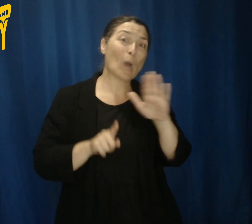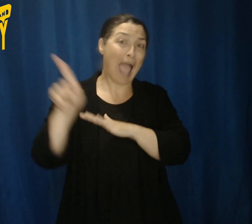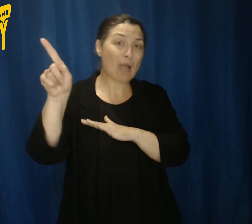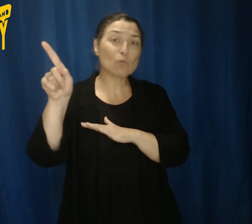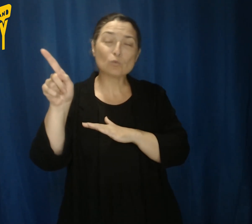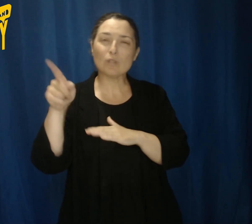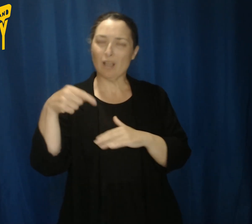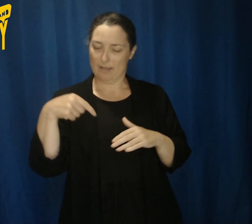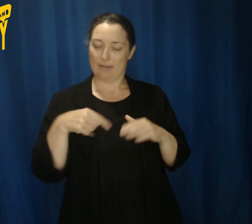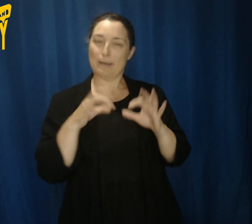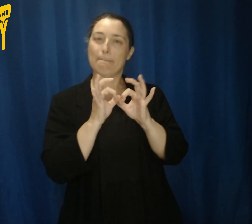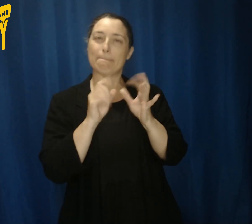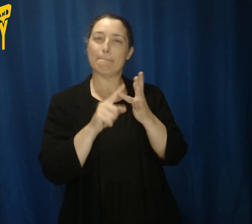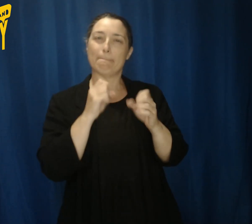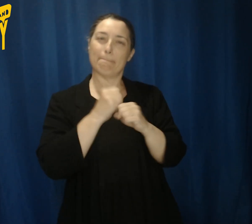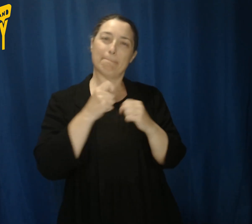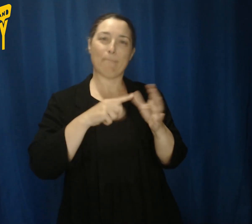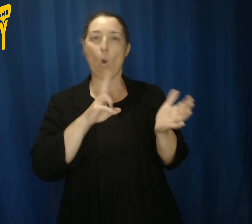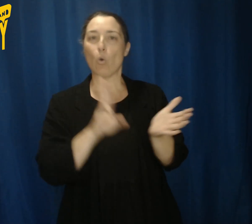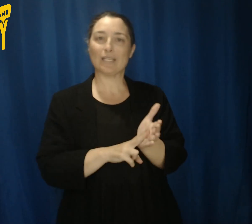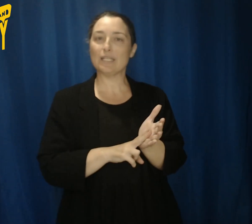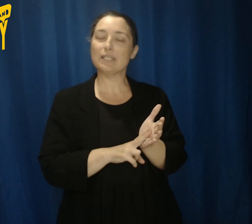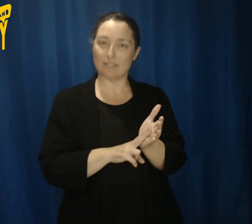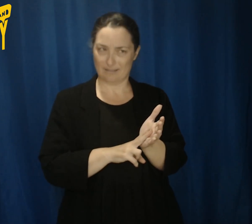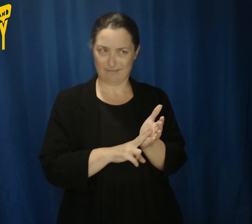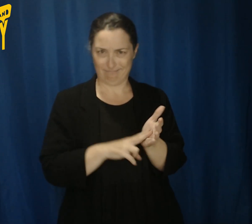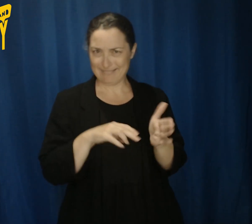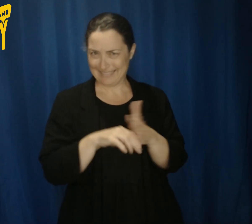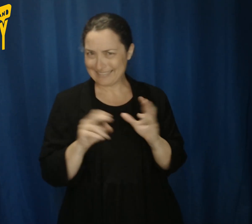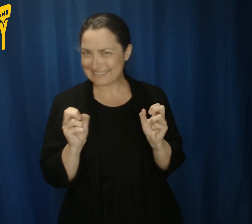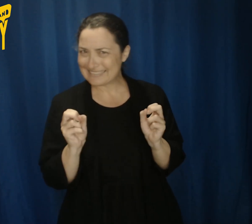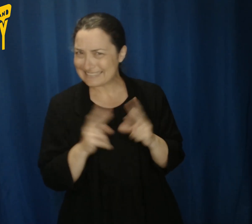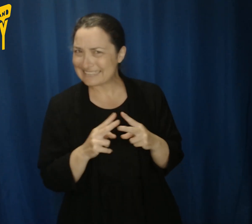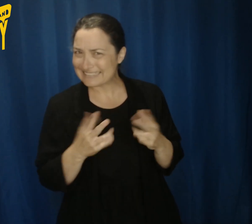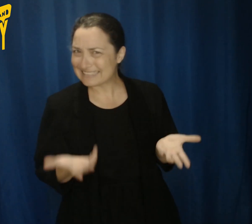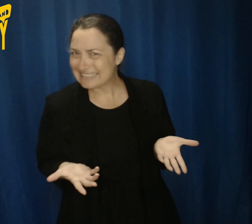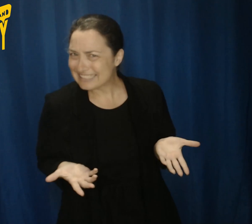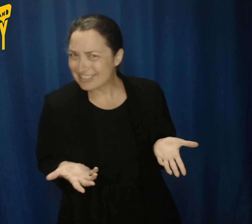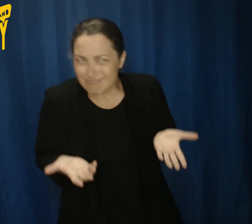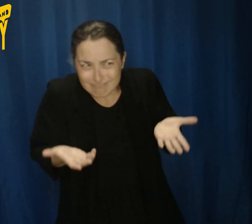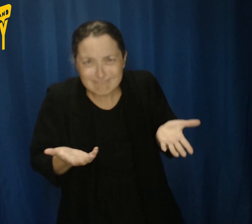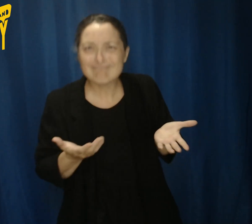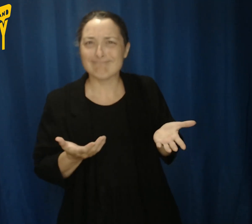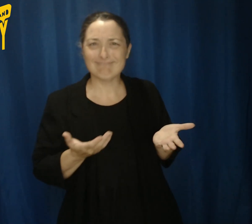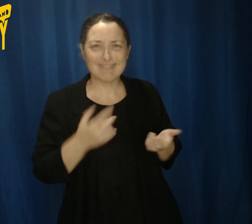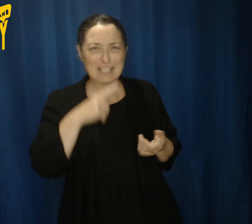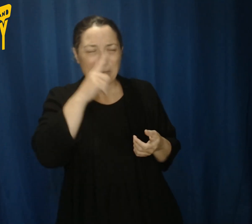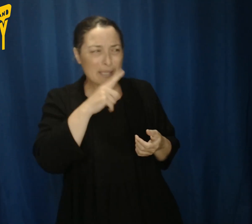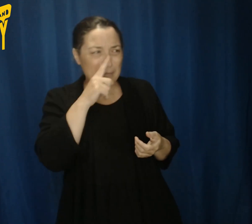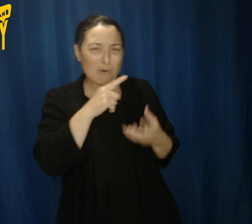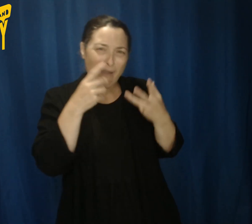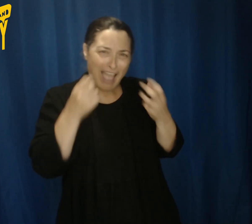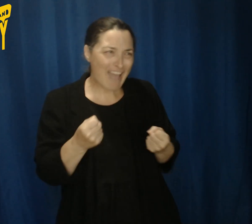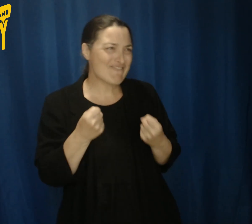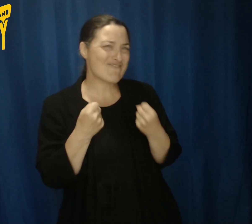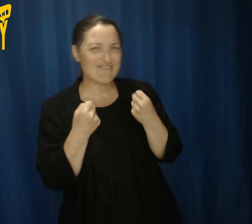Bogan Nation. We really do in Sydney. We come from Bogan Nation where people get in fights and shout and all